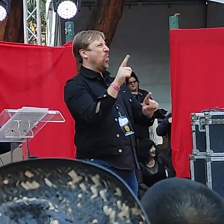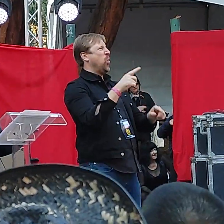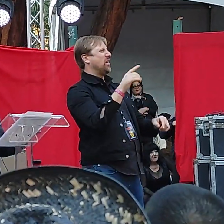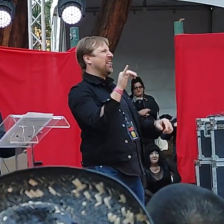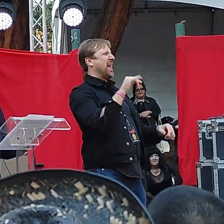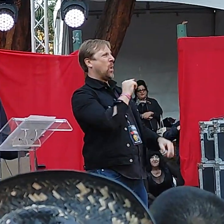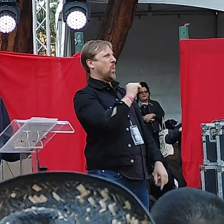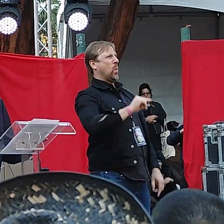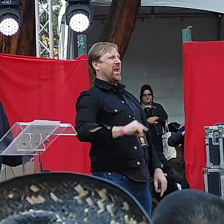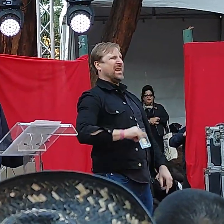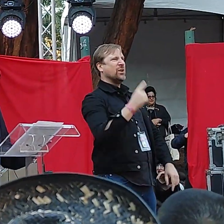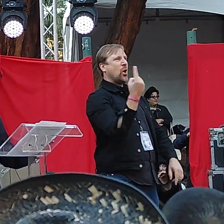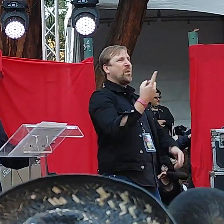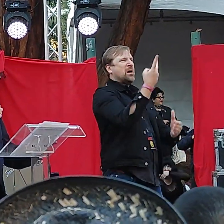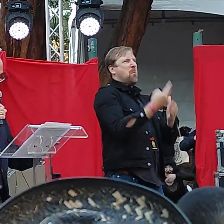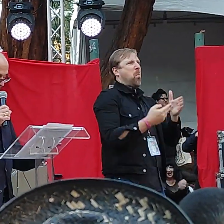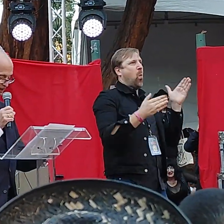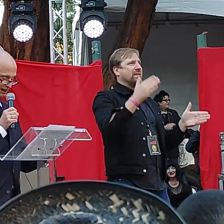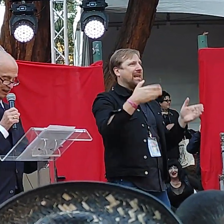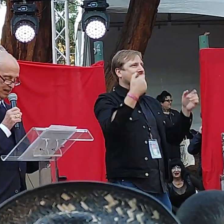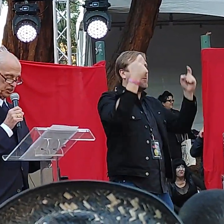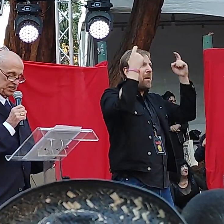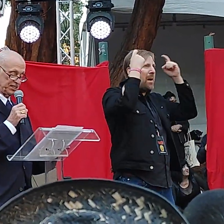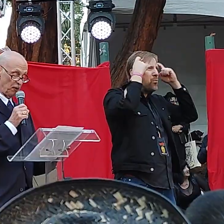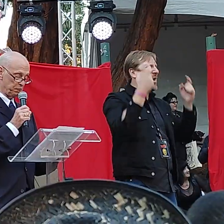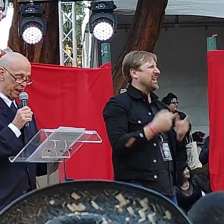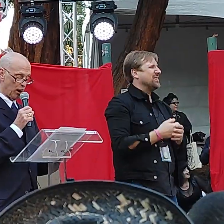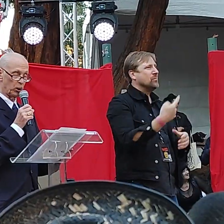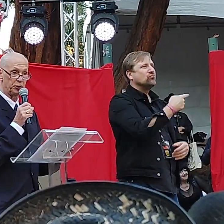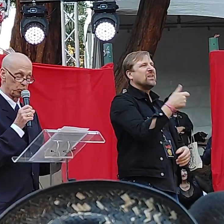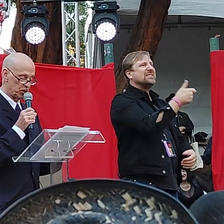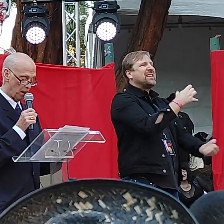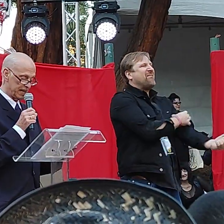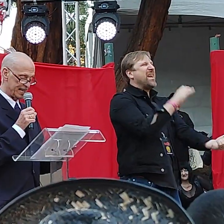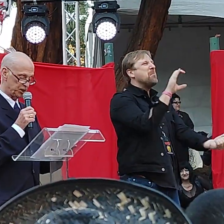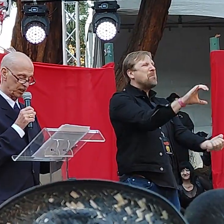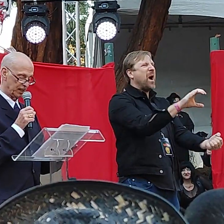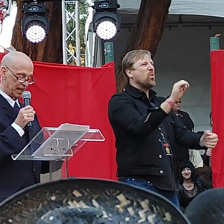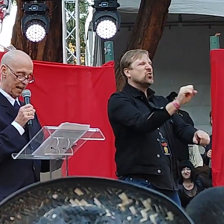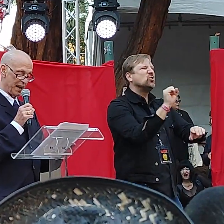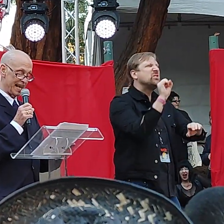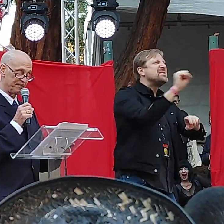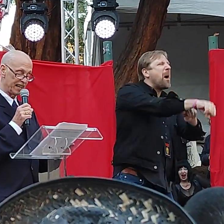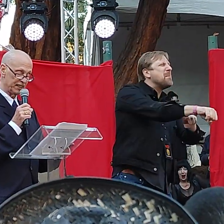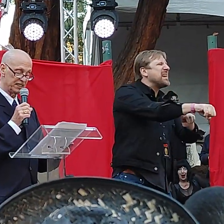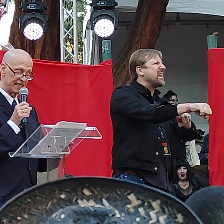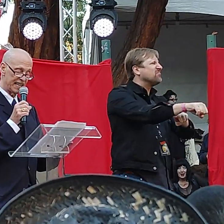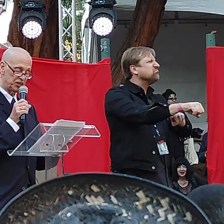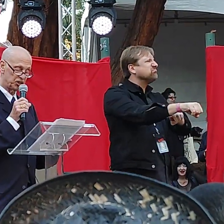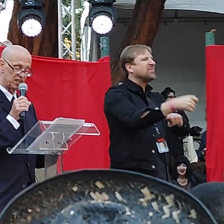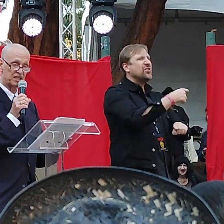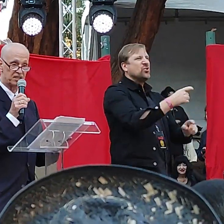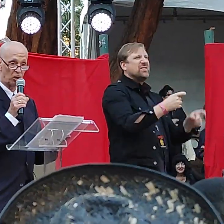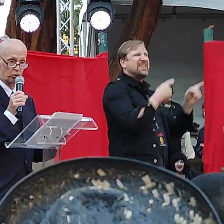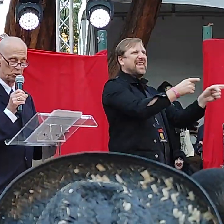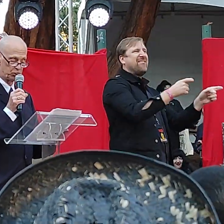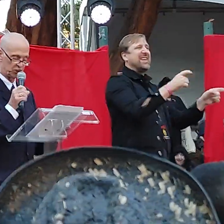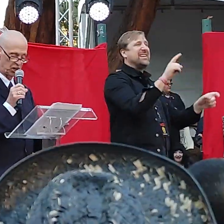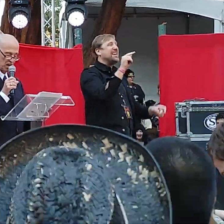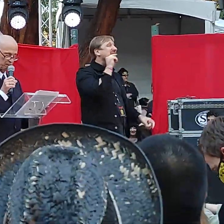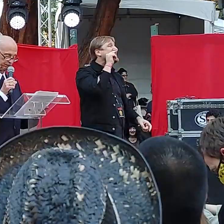she's always on both sides of my brain. She's self-empowered through domination and may have given teenage Jesus